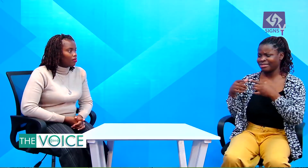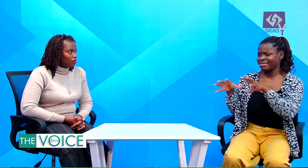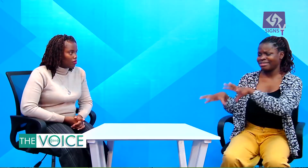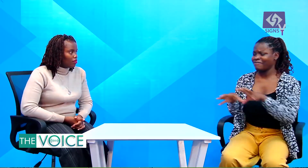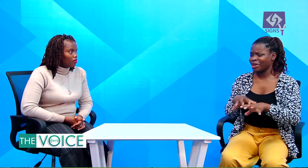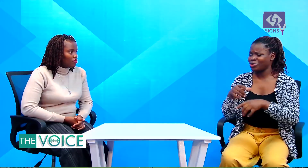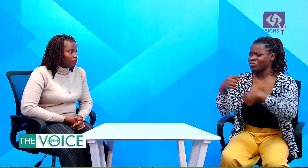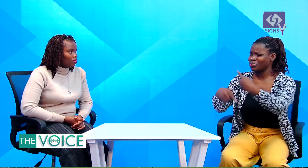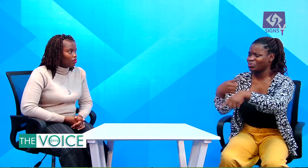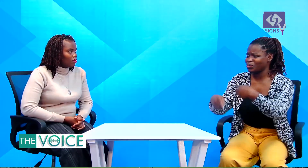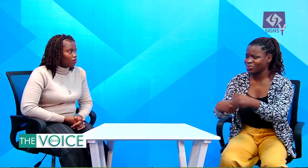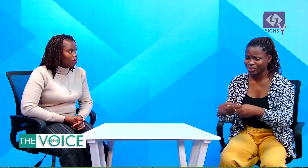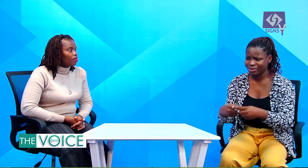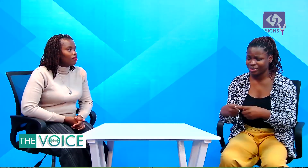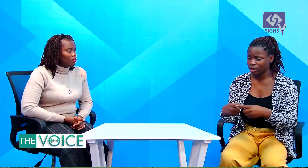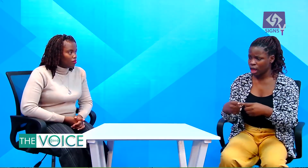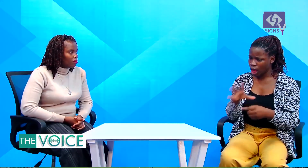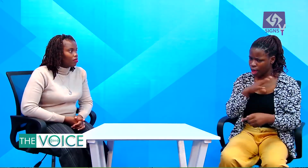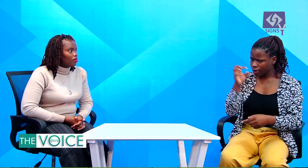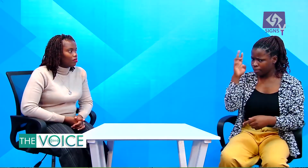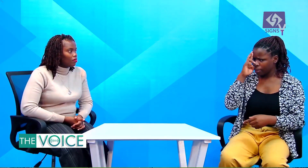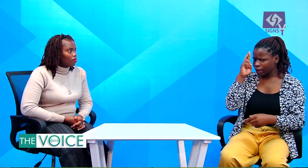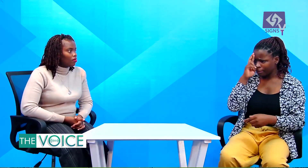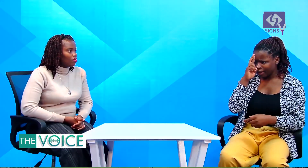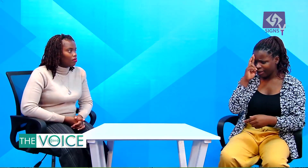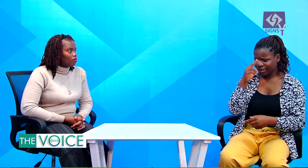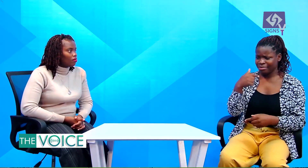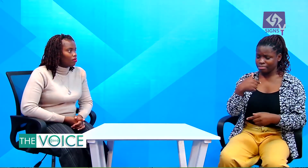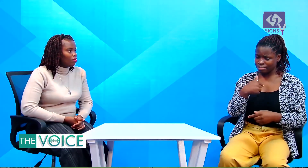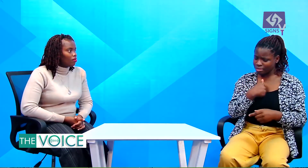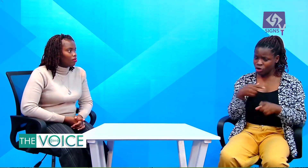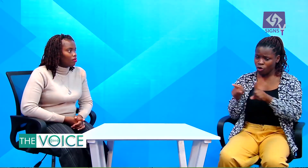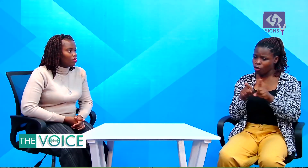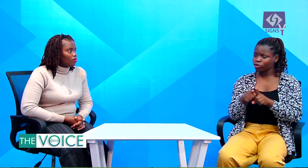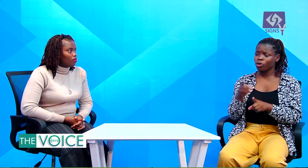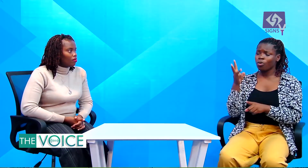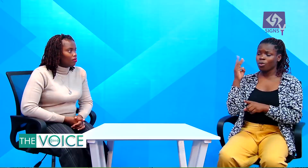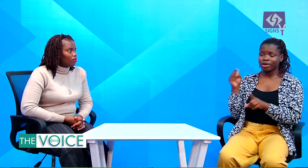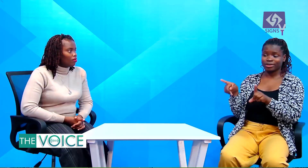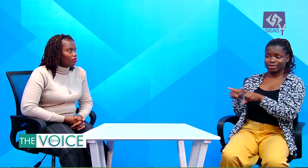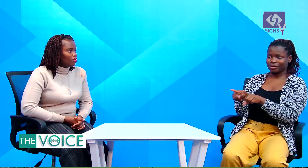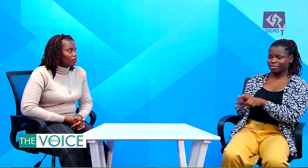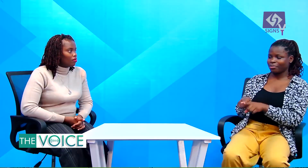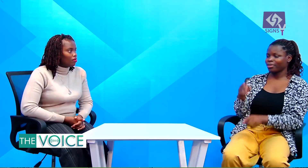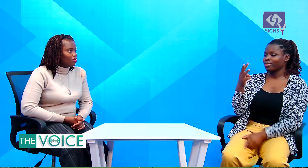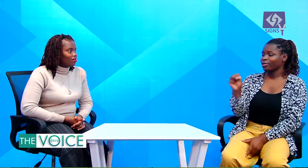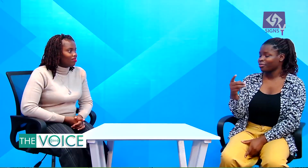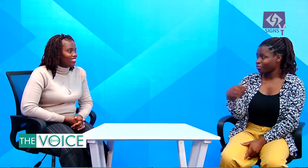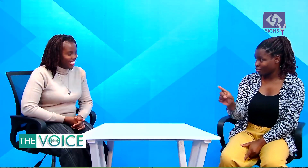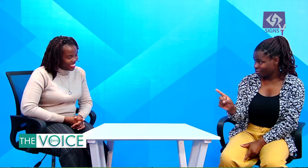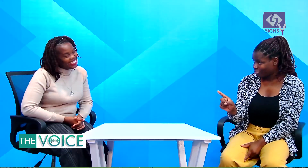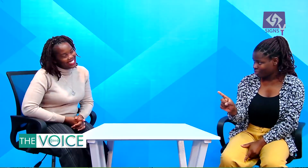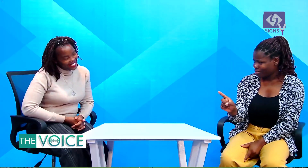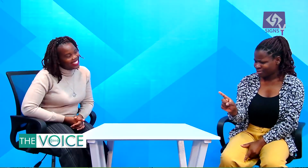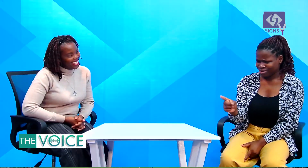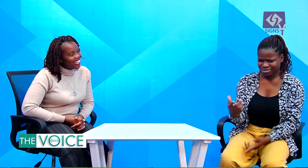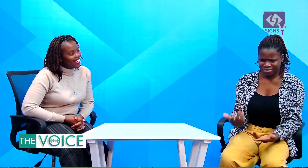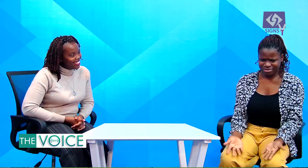Not just me alone. I have an organization which helped me, so I really want to do the same for other people.